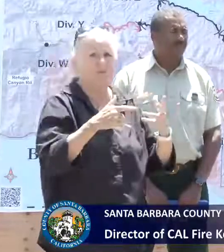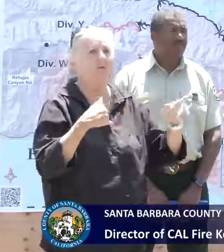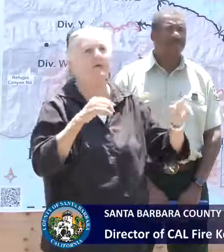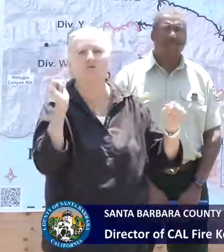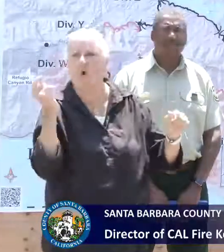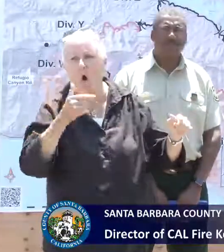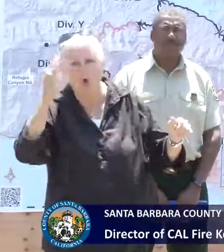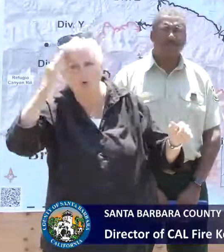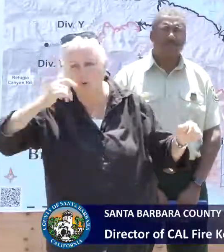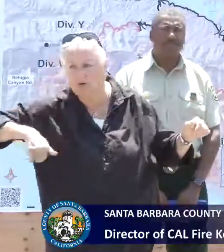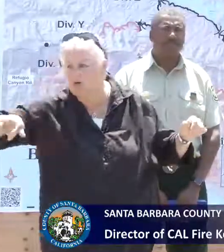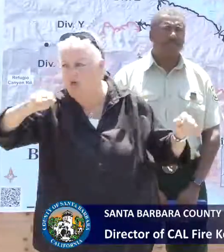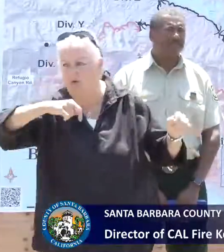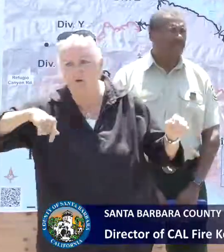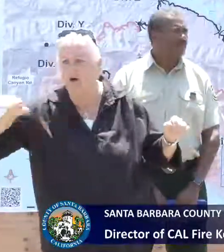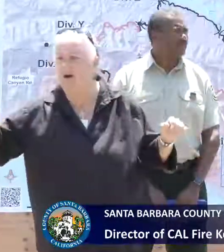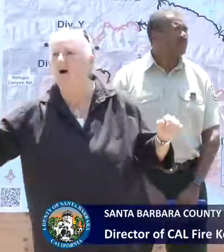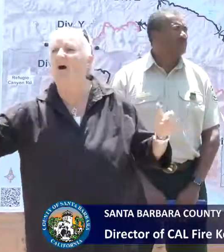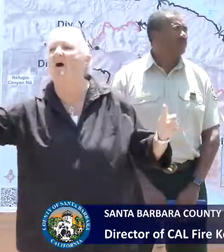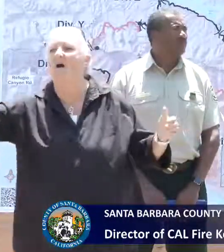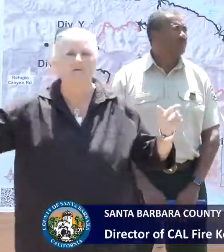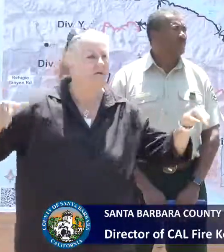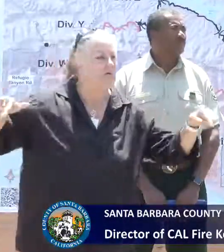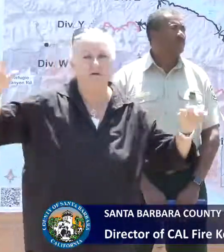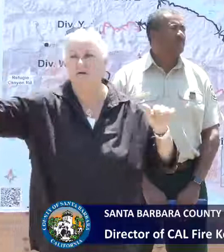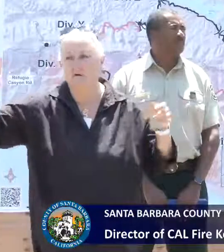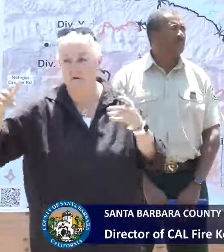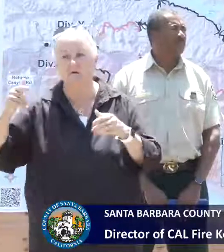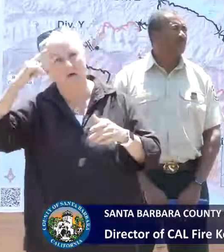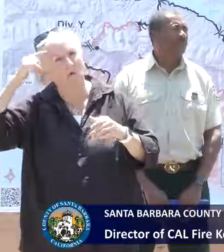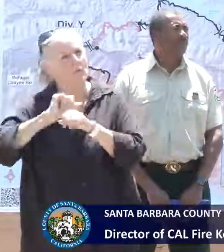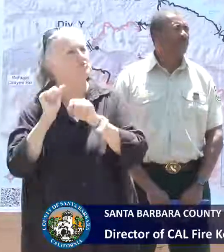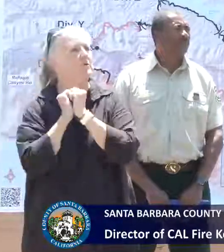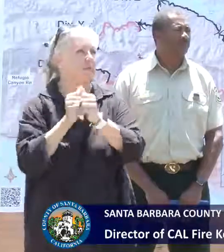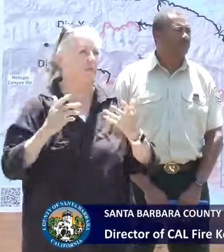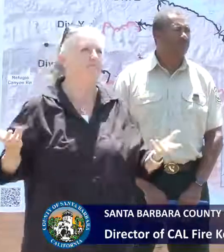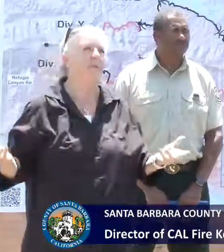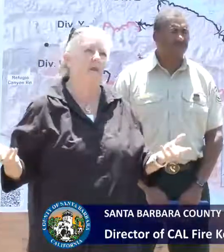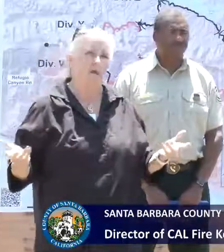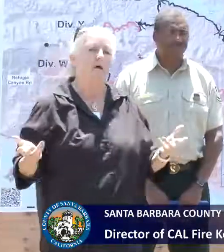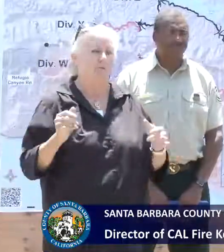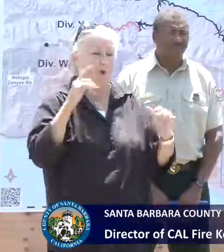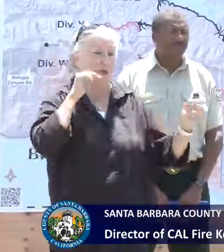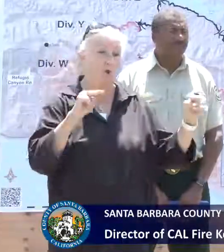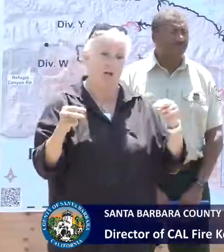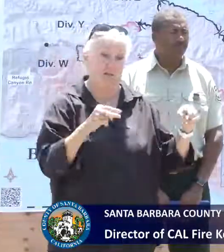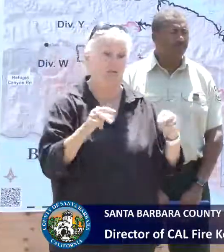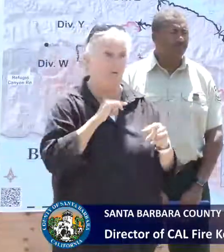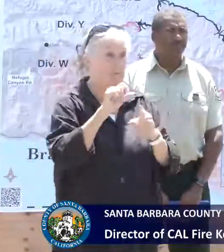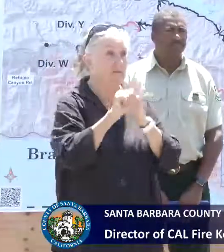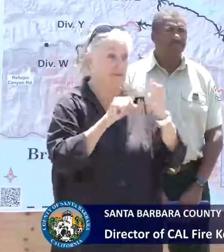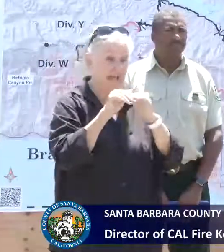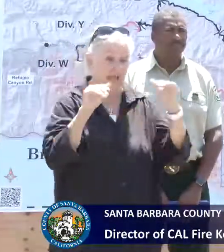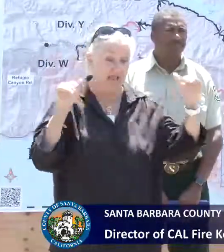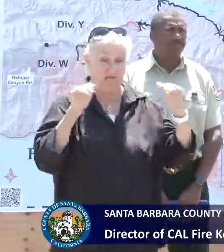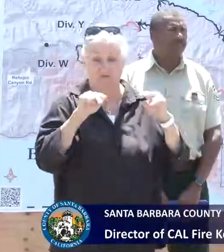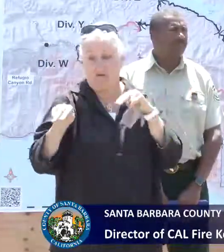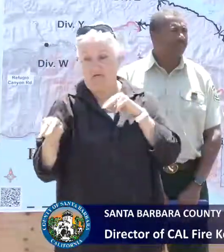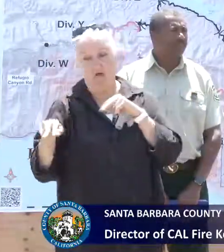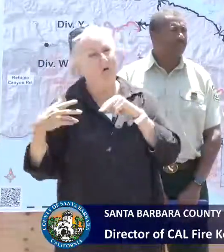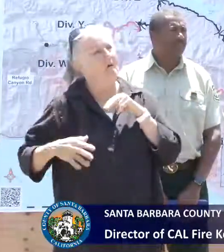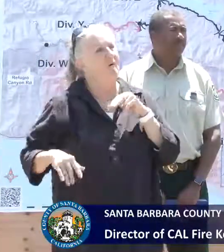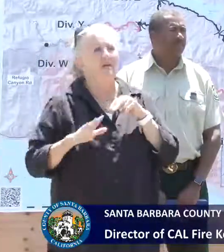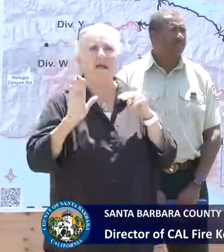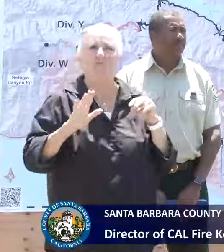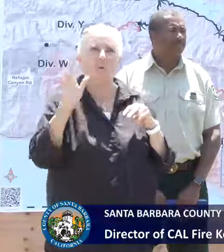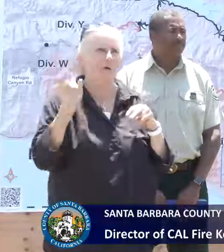knew each other from the very beginning and knew what to expect. We look at that from the state level as well. There was never any